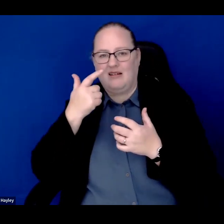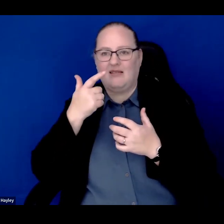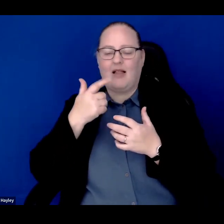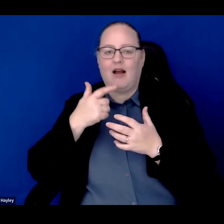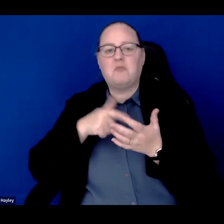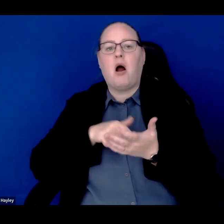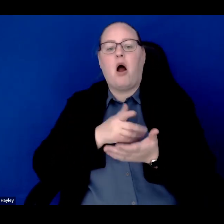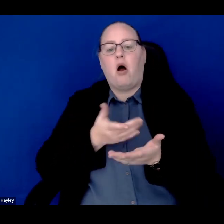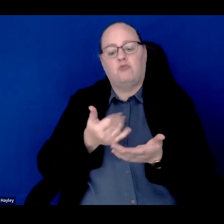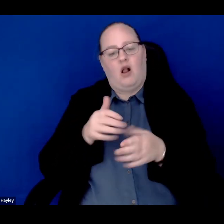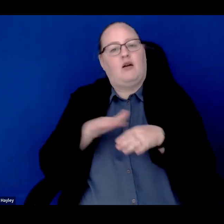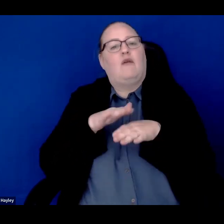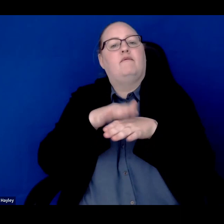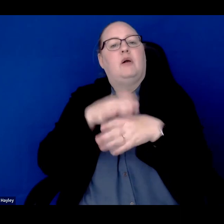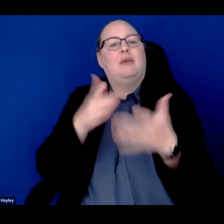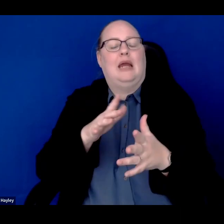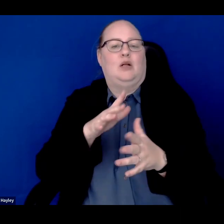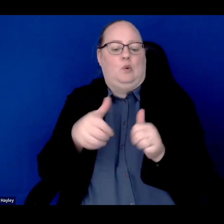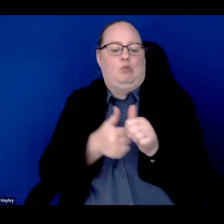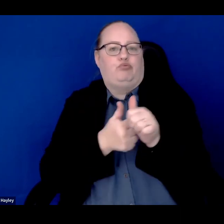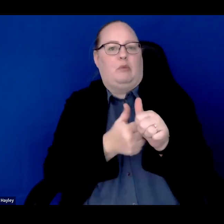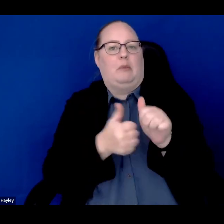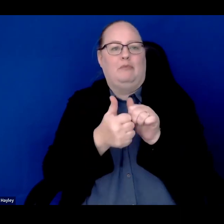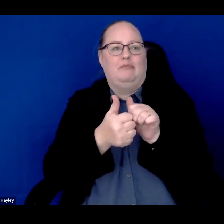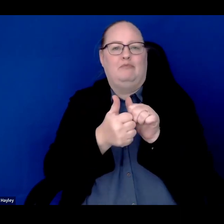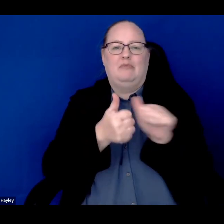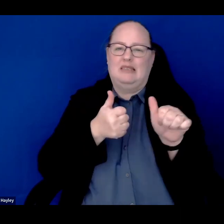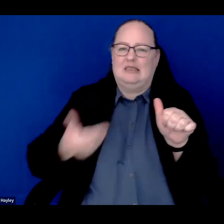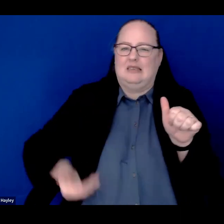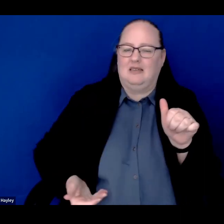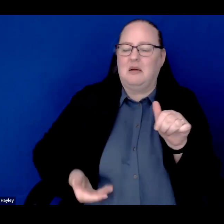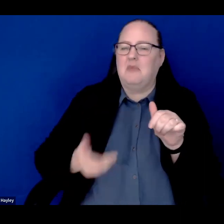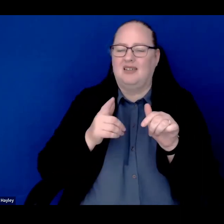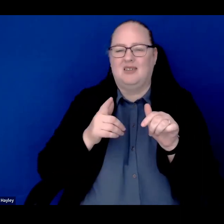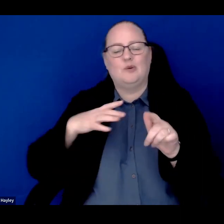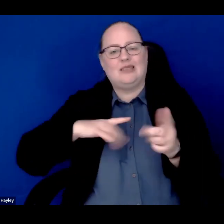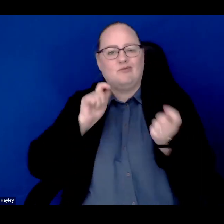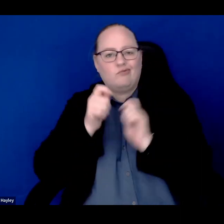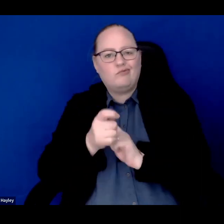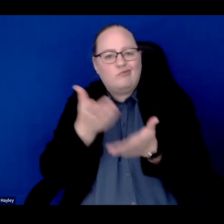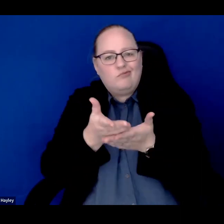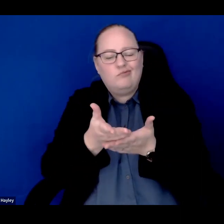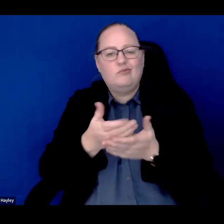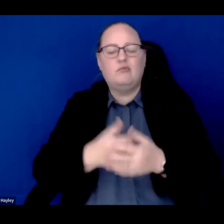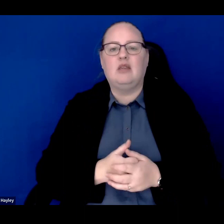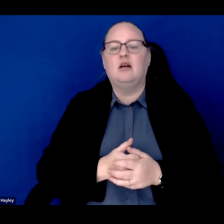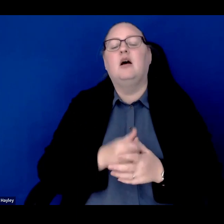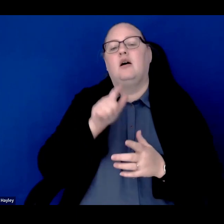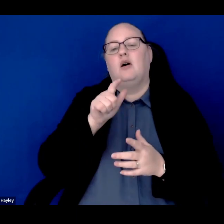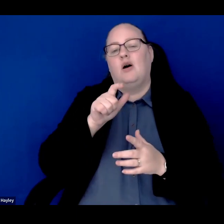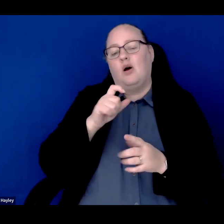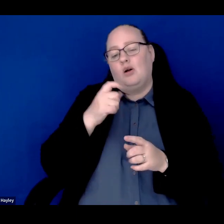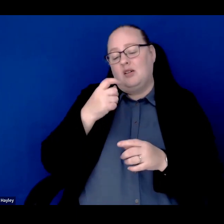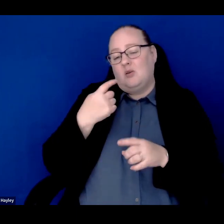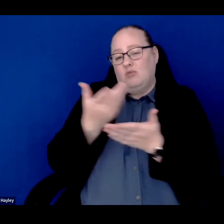usual in a sense, but we do need to transform. So let's talk about degrowth. So I must confess, one pet peeve of mine